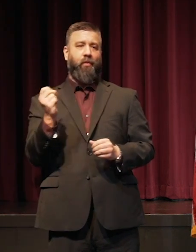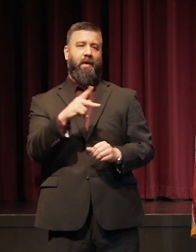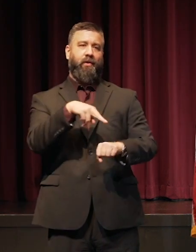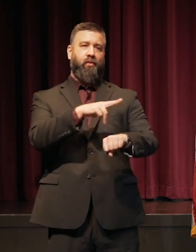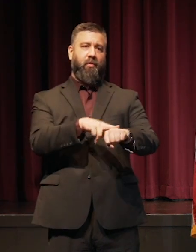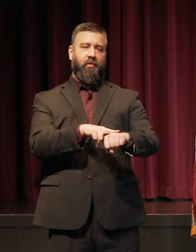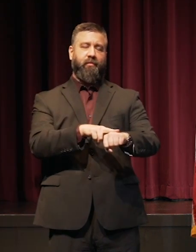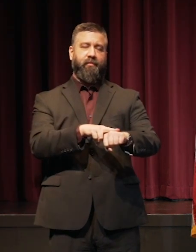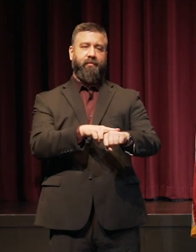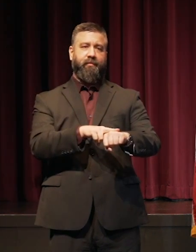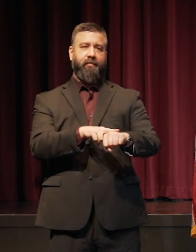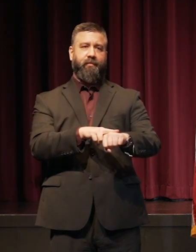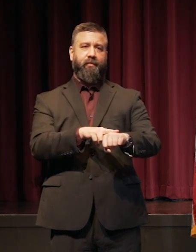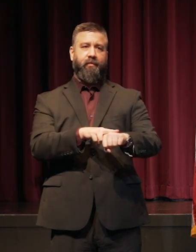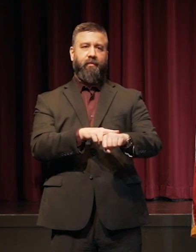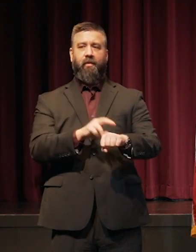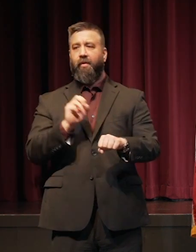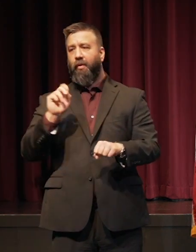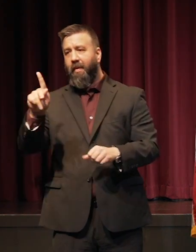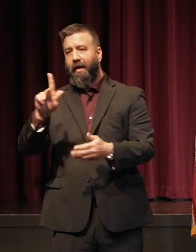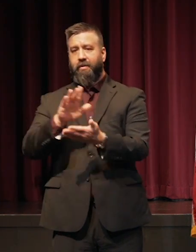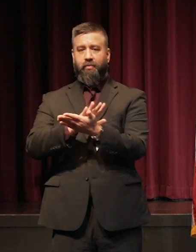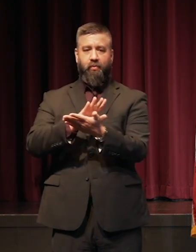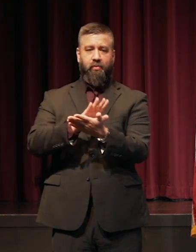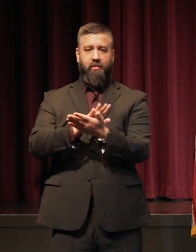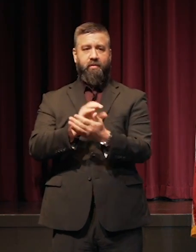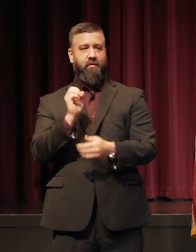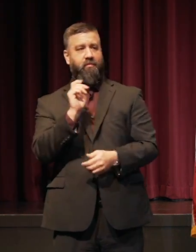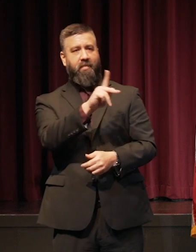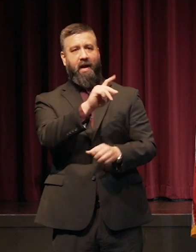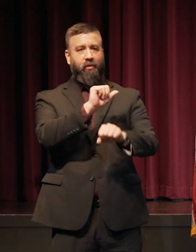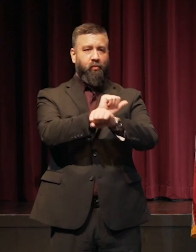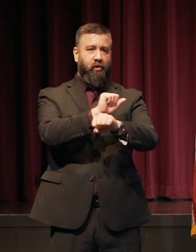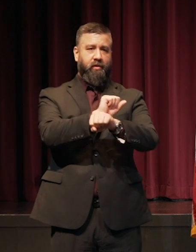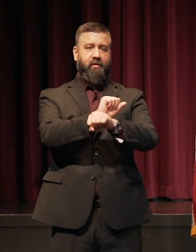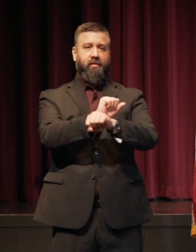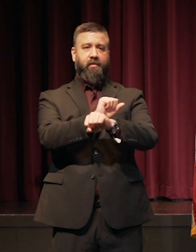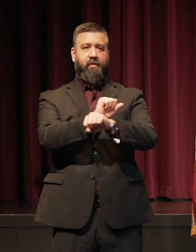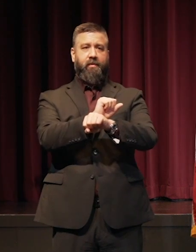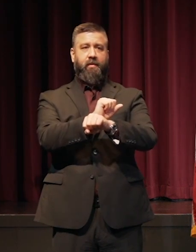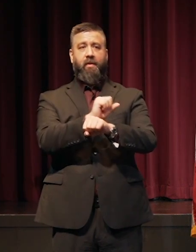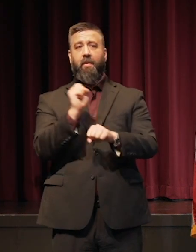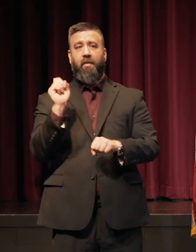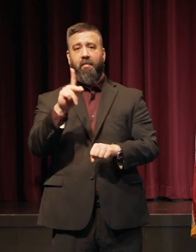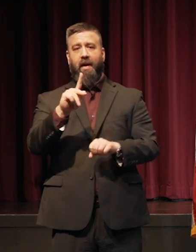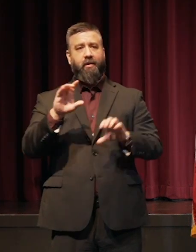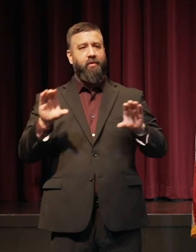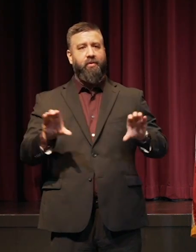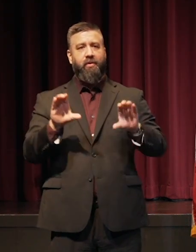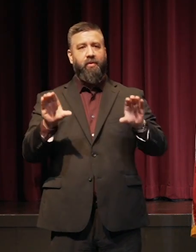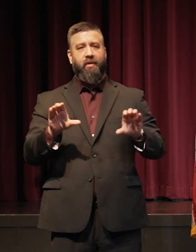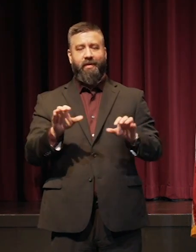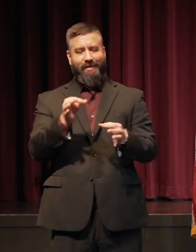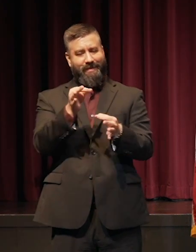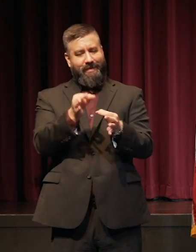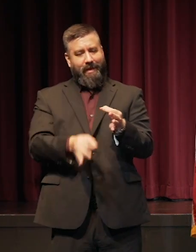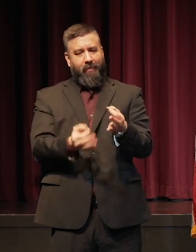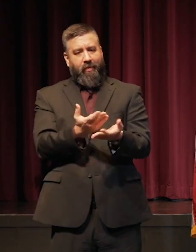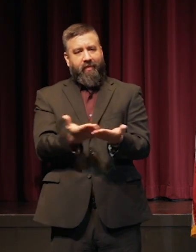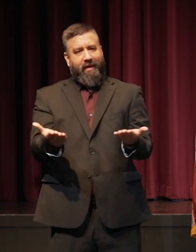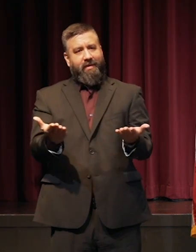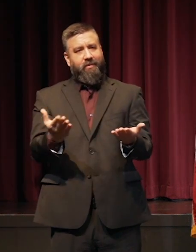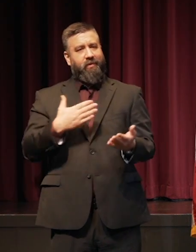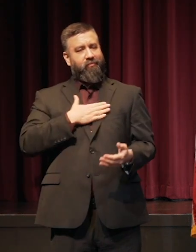normal. Get back to schools, get back to work, back to doing the simple things